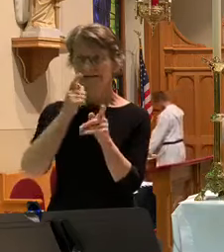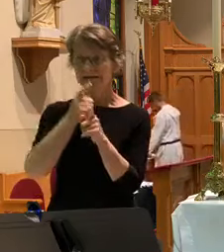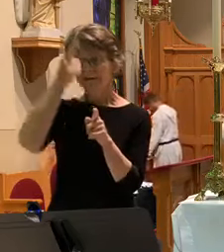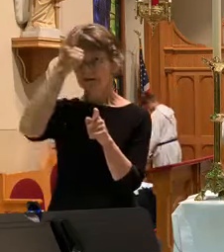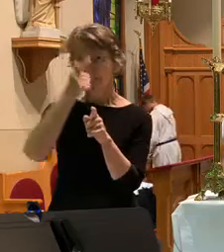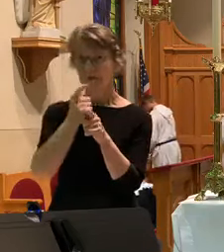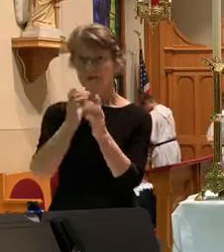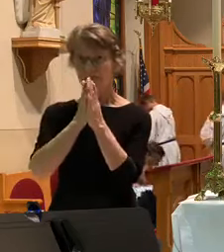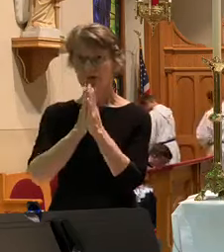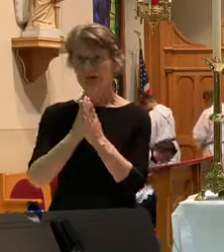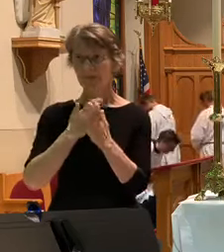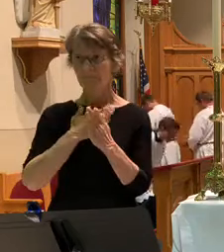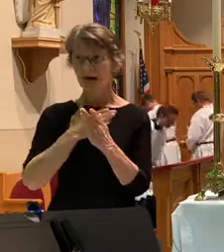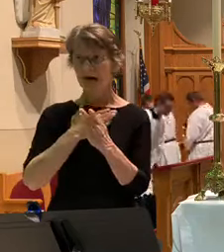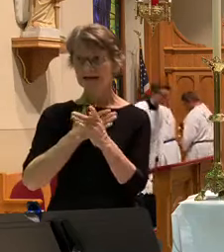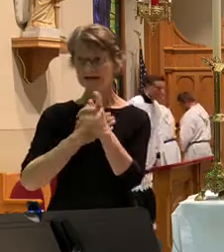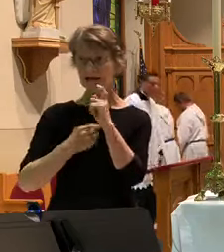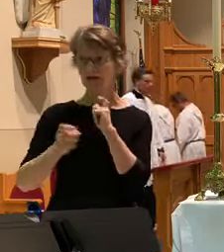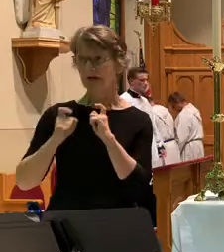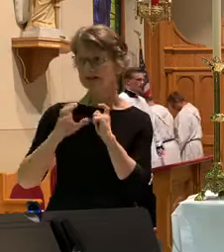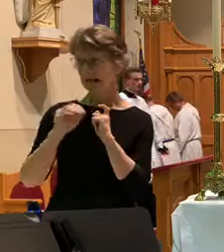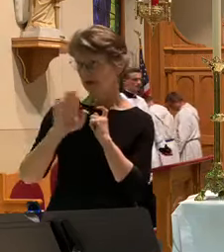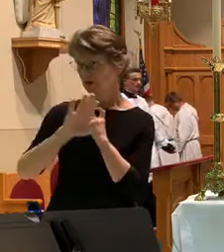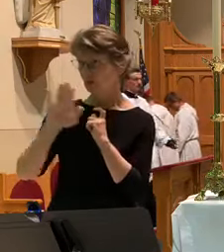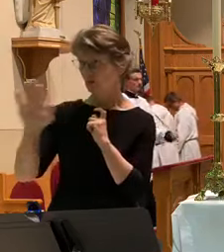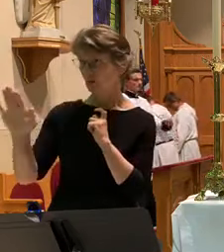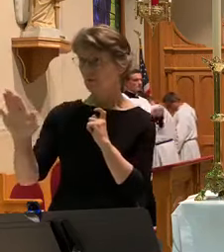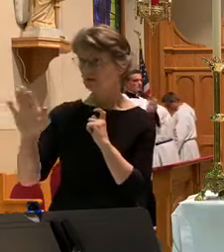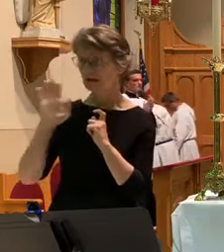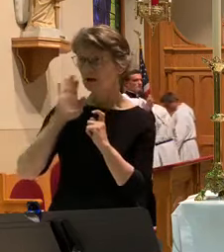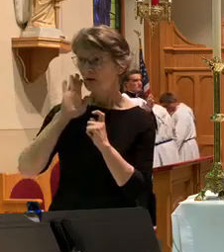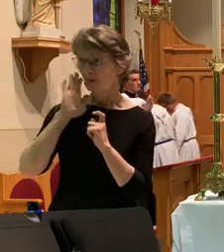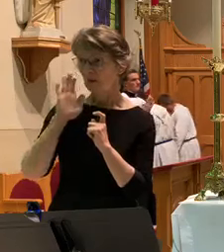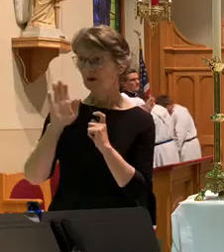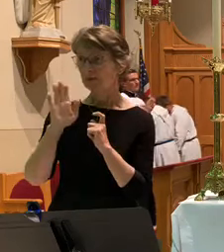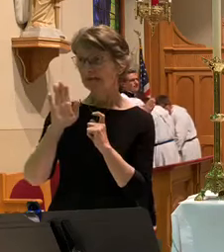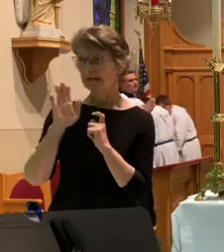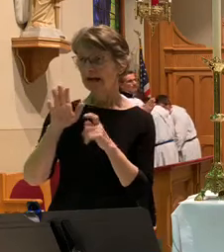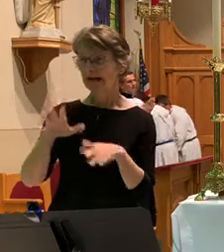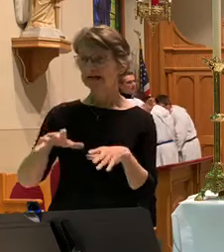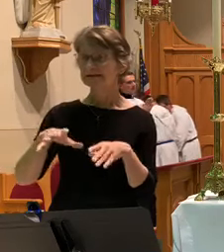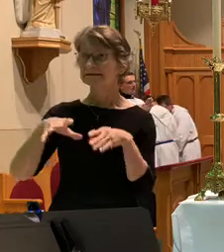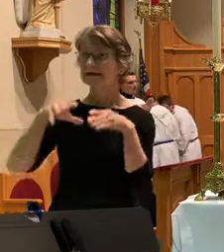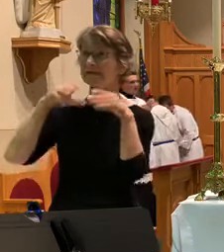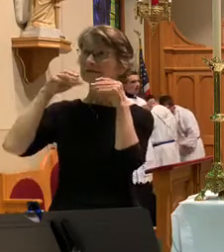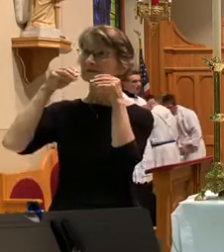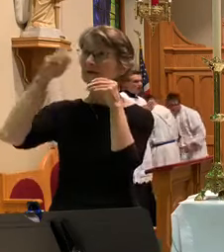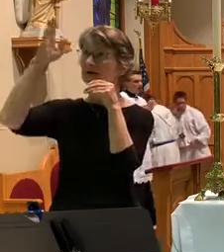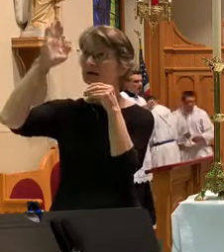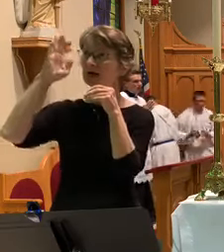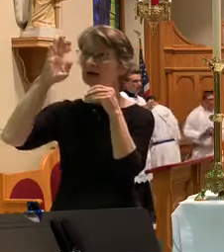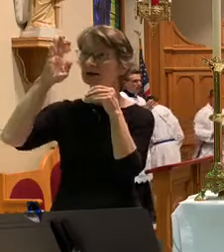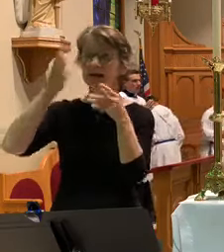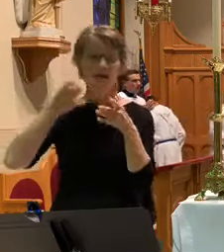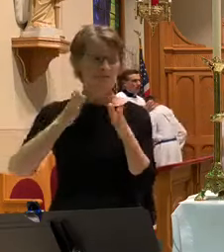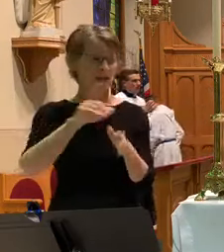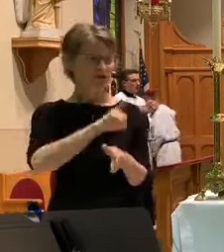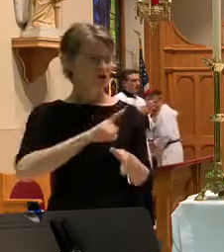Sisters and brothers, pray that my sacrifice and yours may be acceptable to God, the Almighty Father.